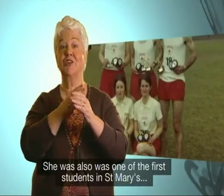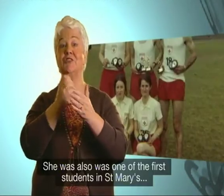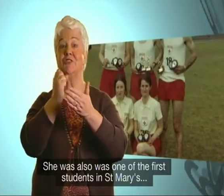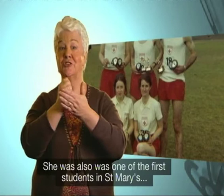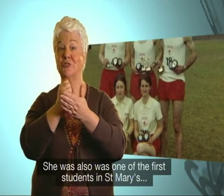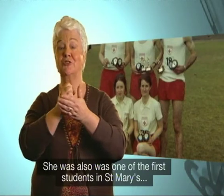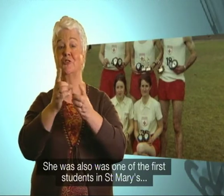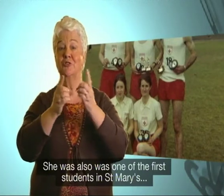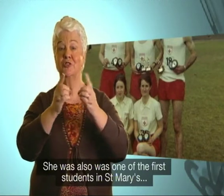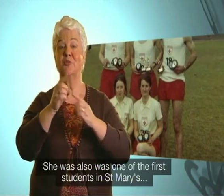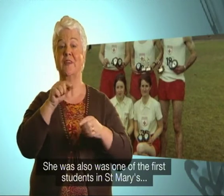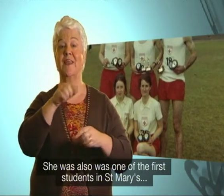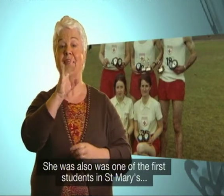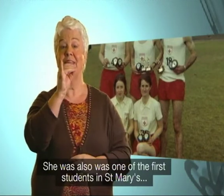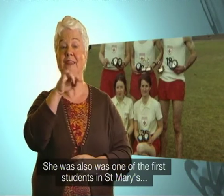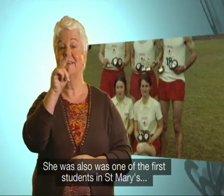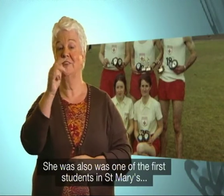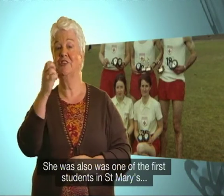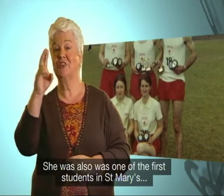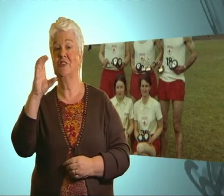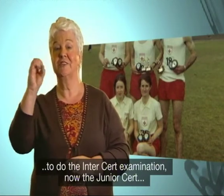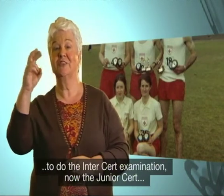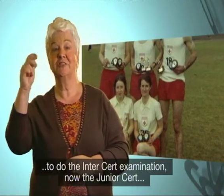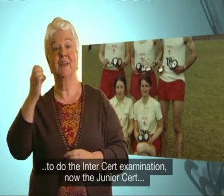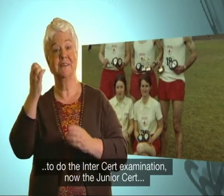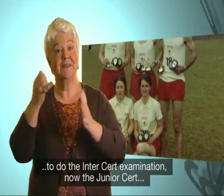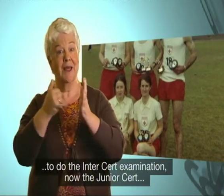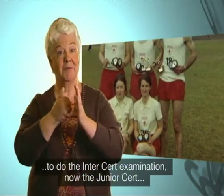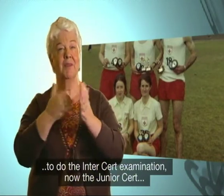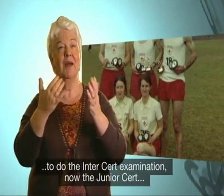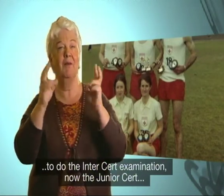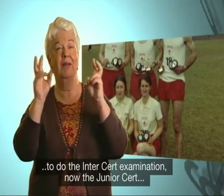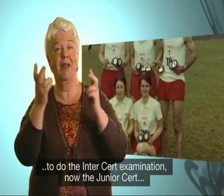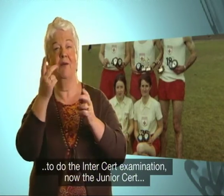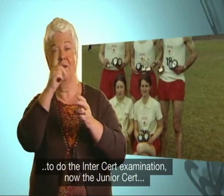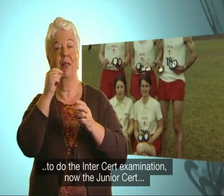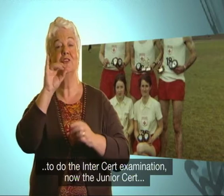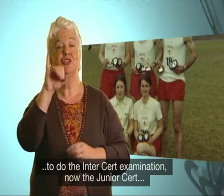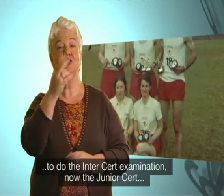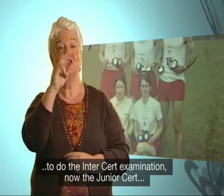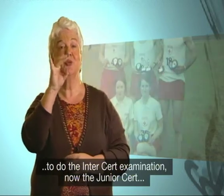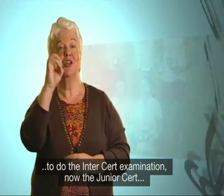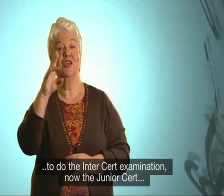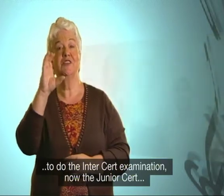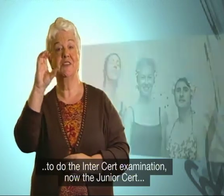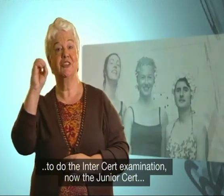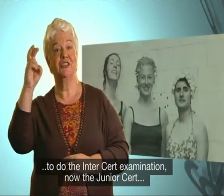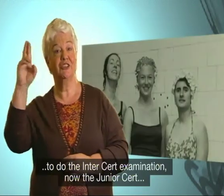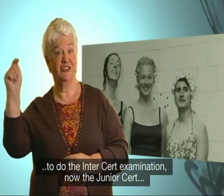She was also one of the first students in St. Mary's to do the inter-cert examination, now the junior cert,